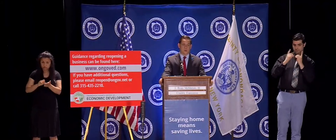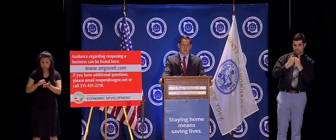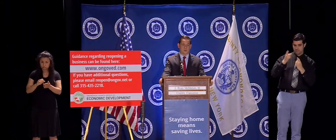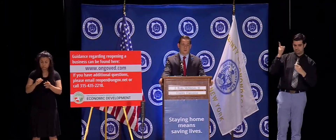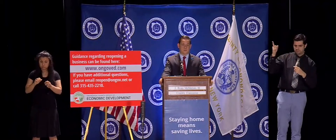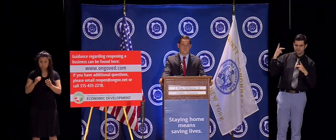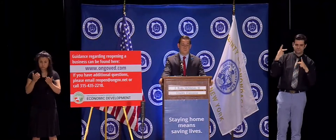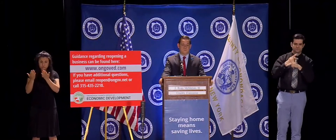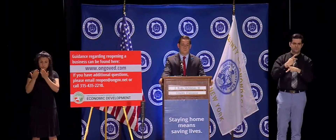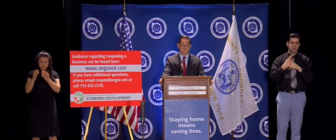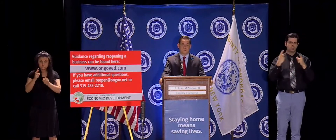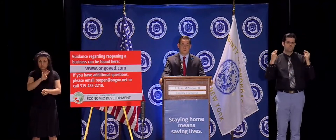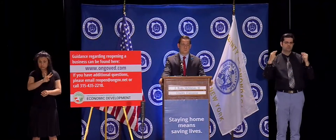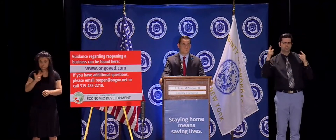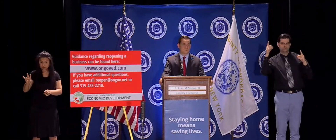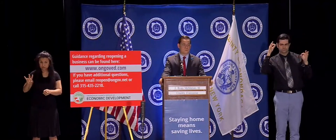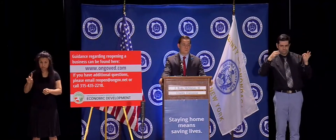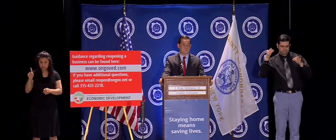local school districts.